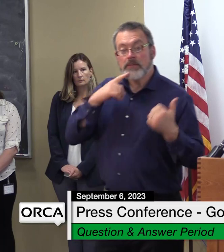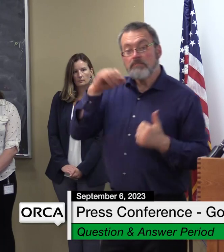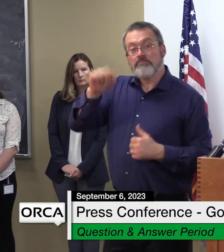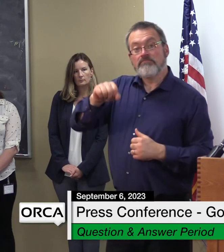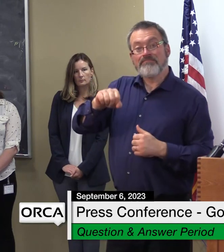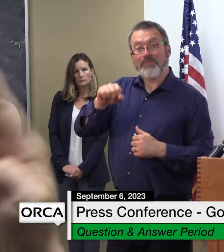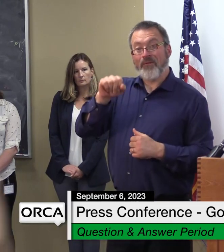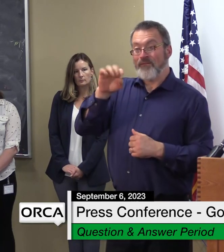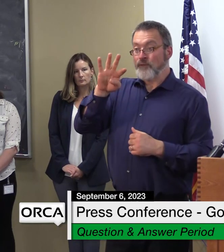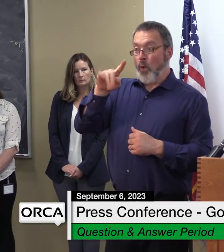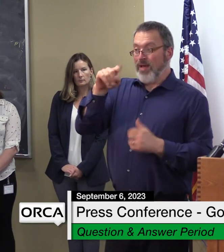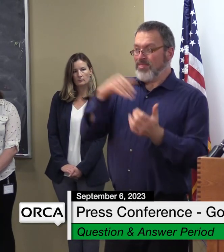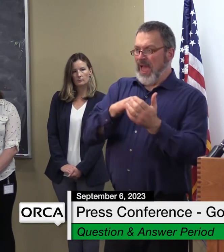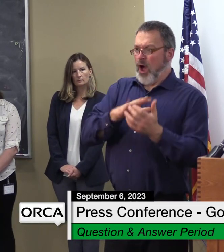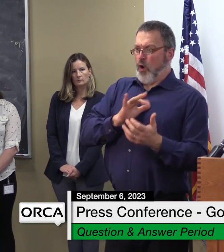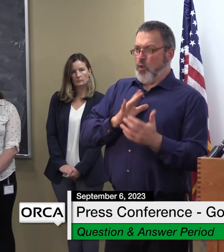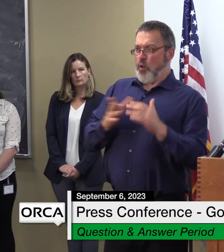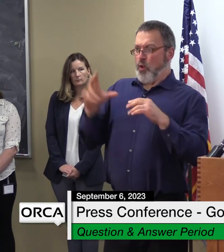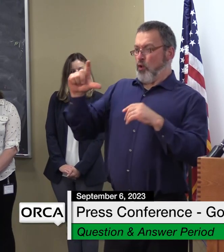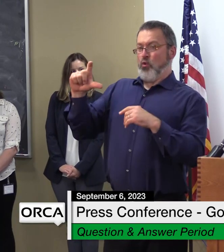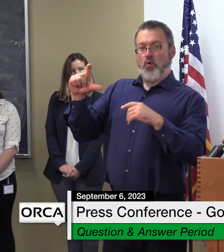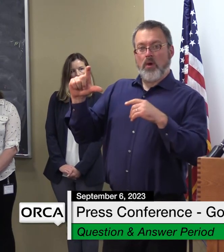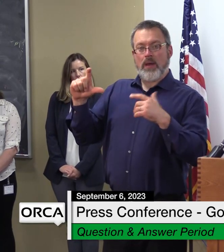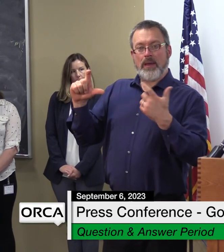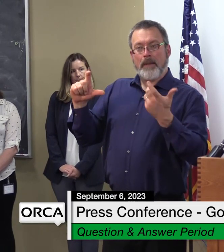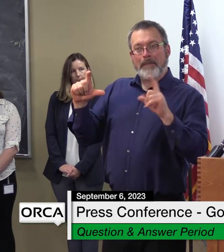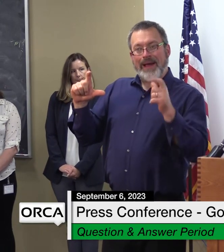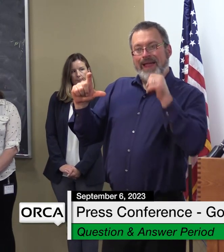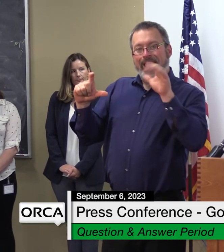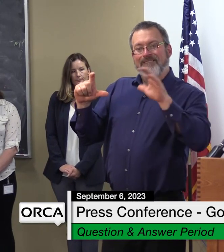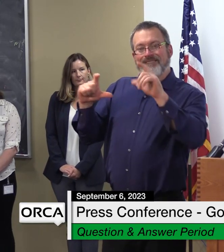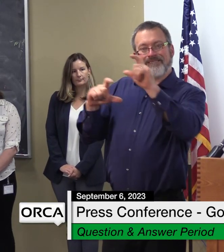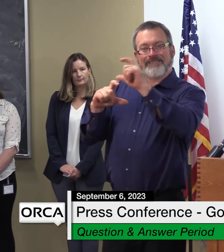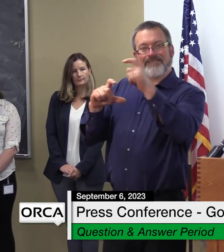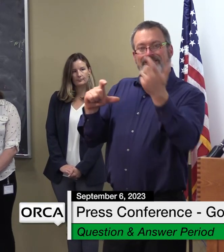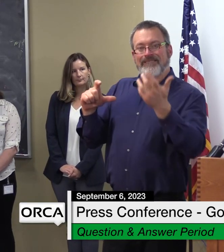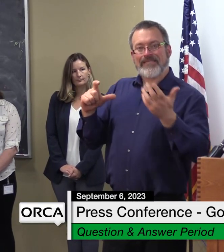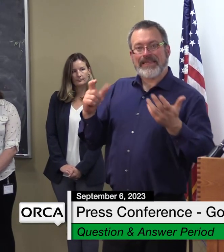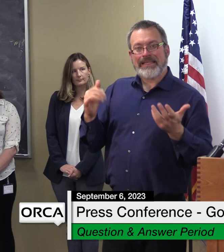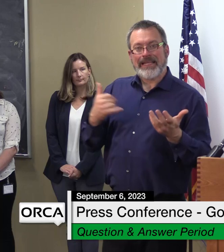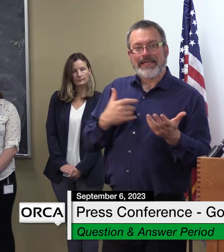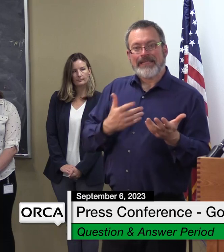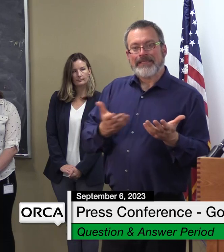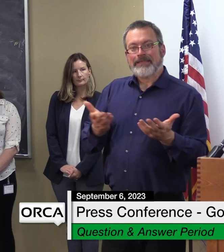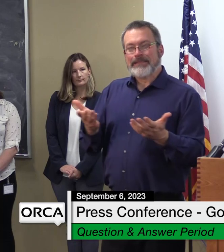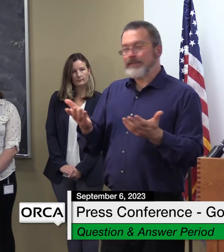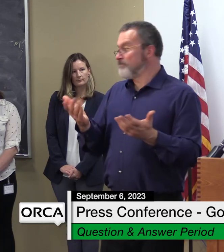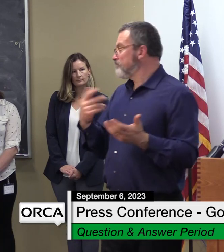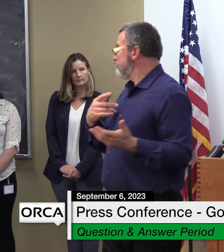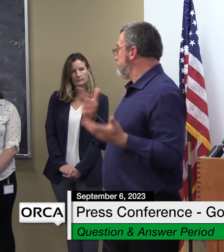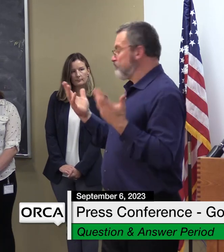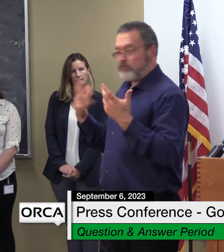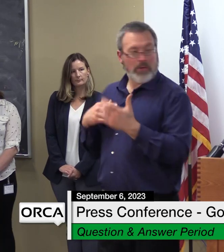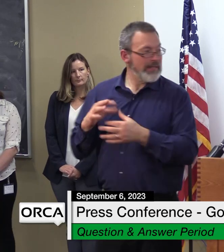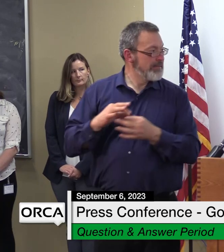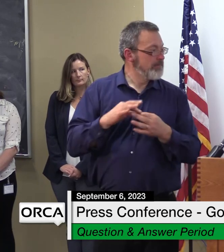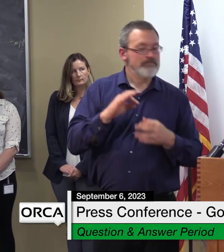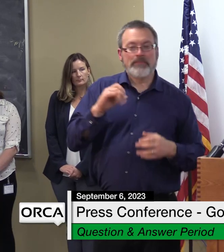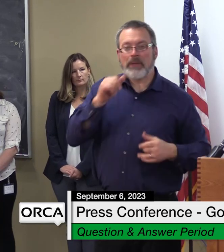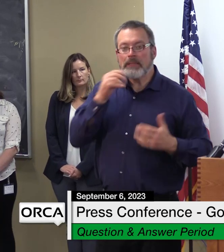respects, because what happens is, and probably I can refer to General Roy on this,